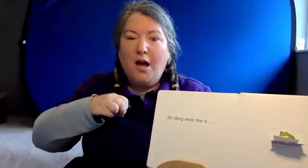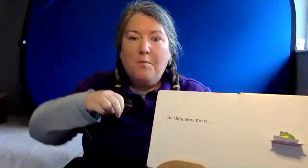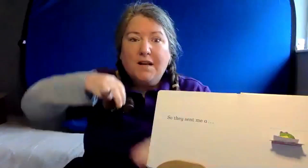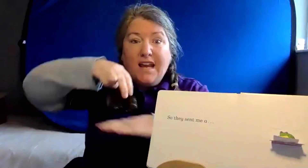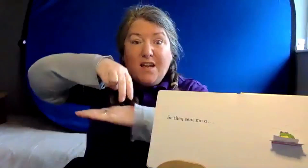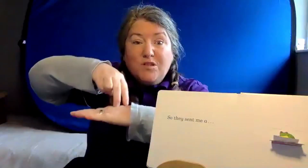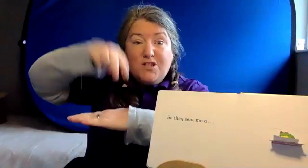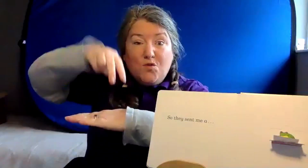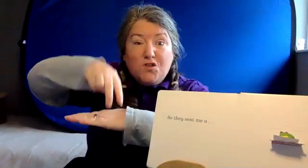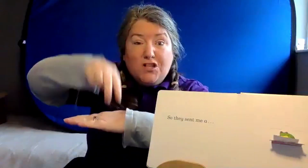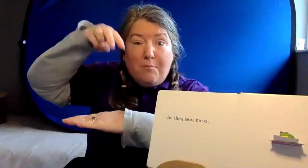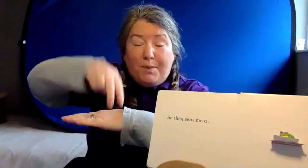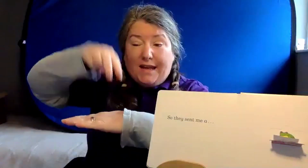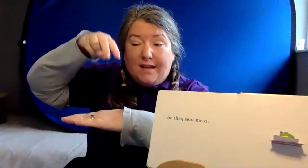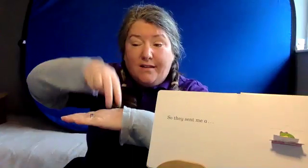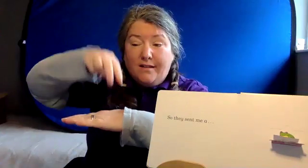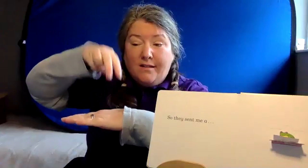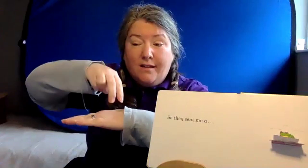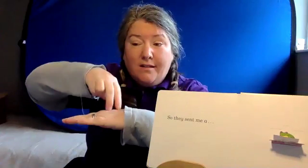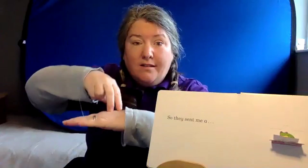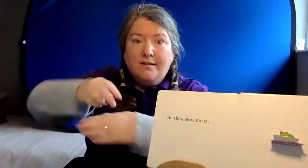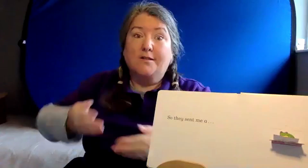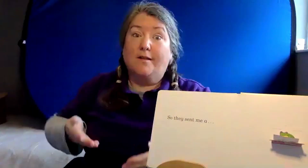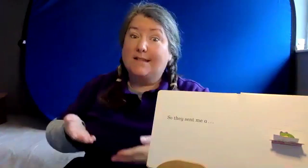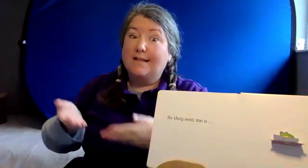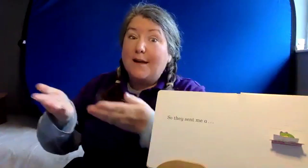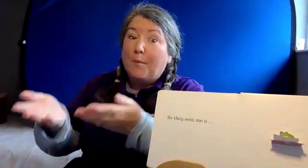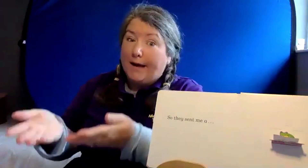but he was too jumpy, so I sent him back.